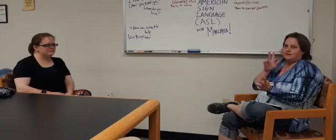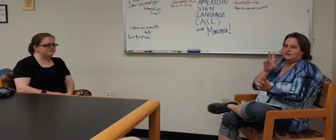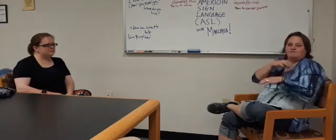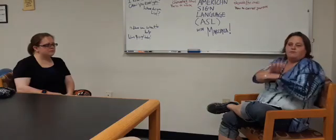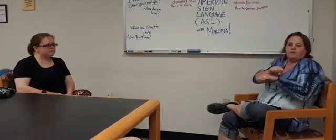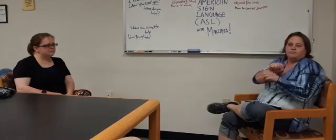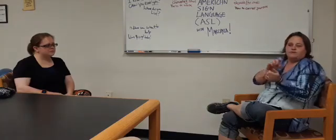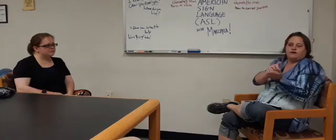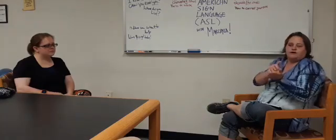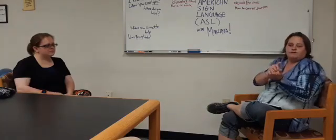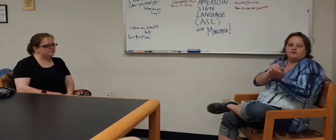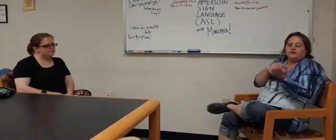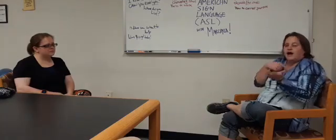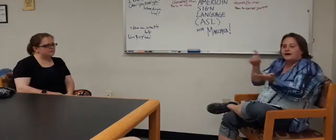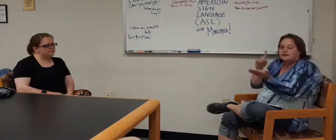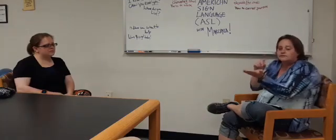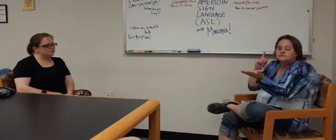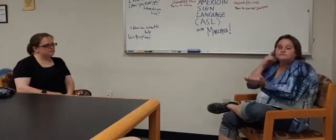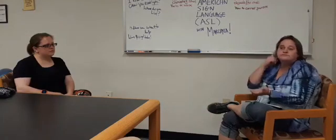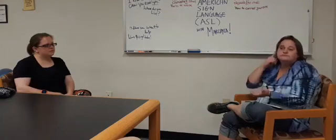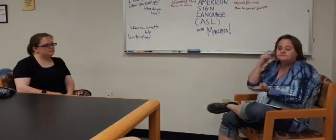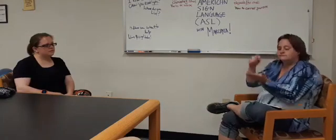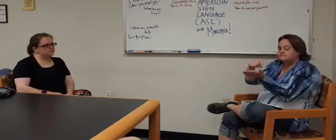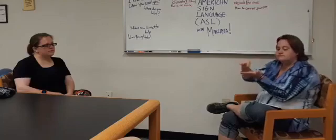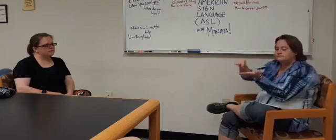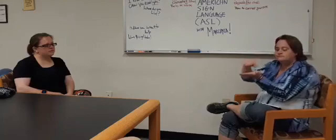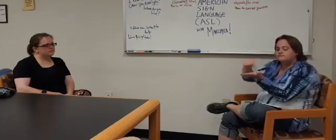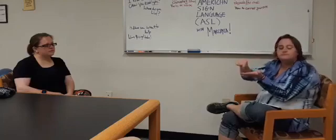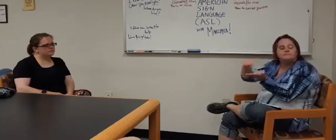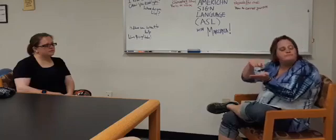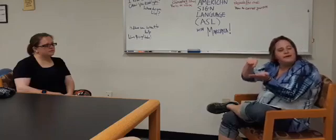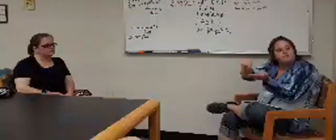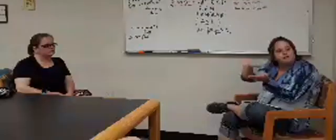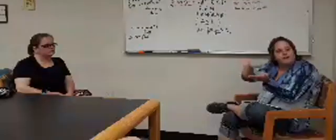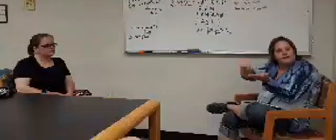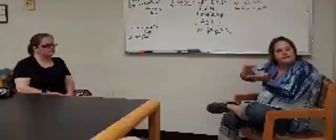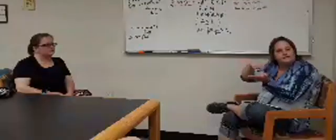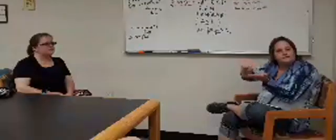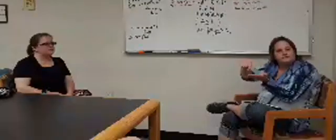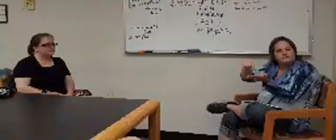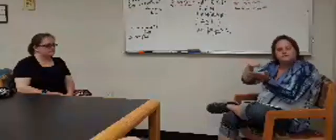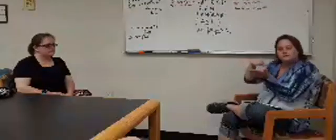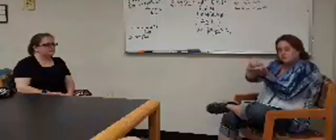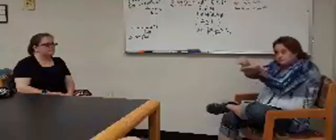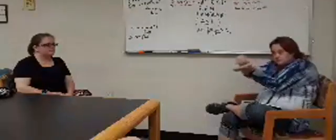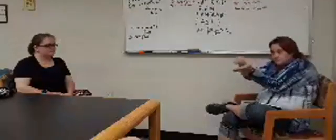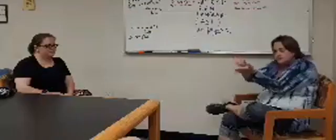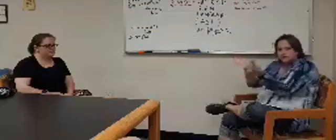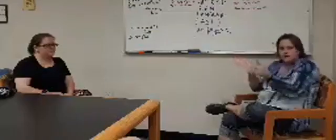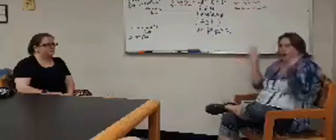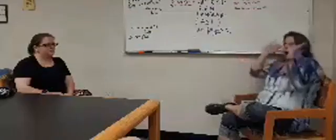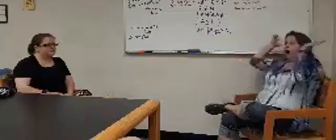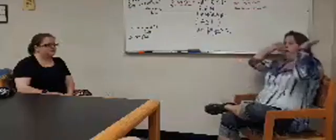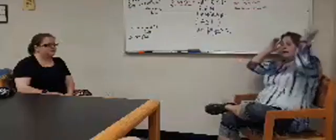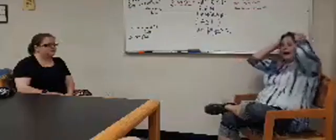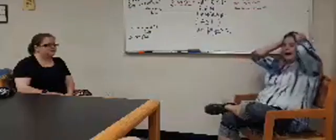an appointment with the doctor, I get like paper pen. Right. Oh my God!